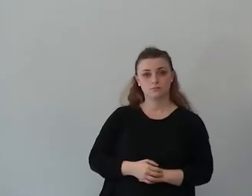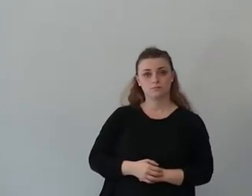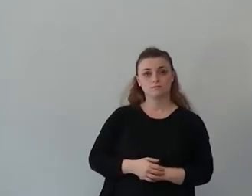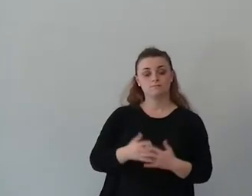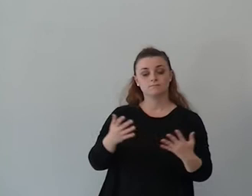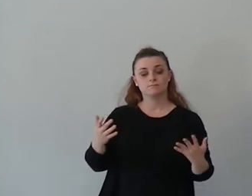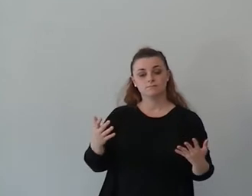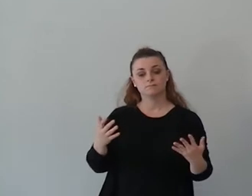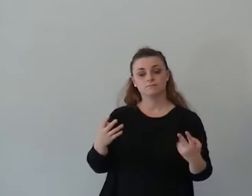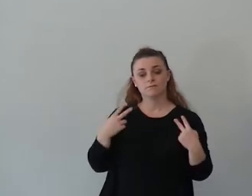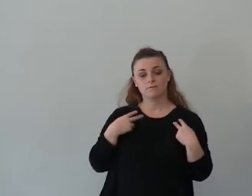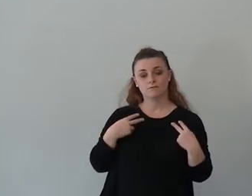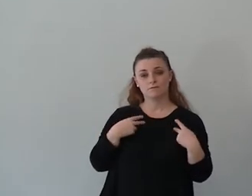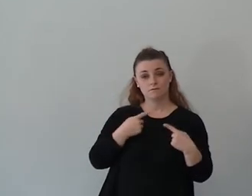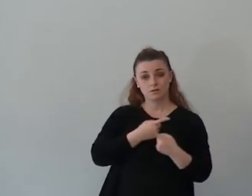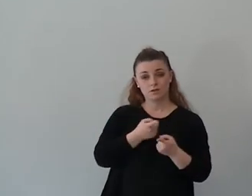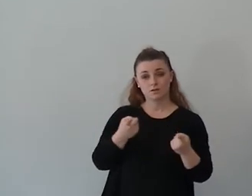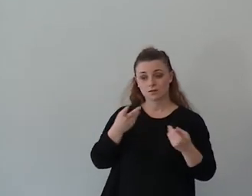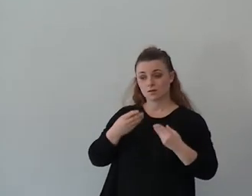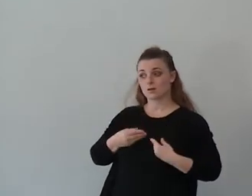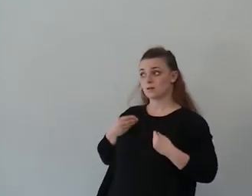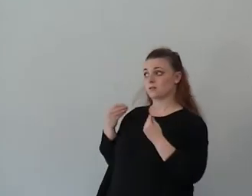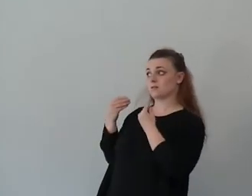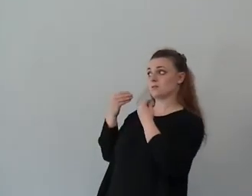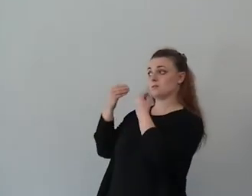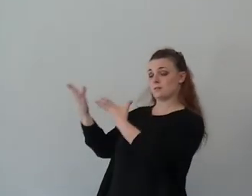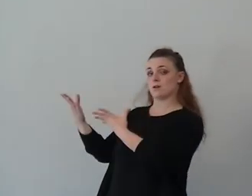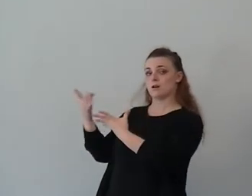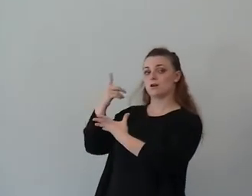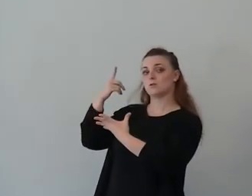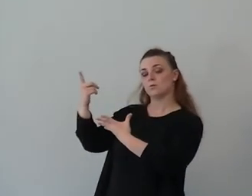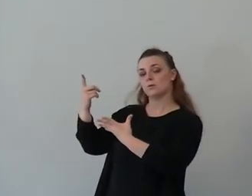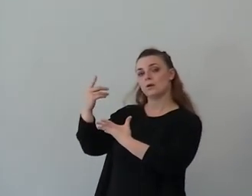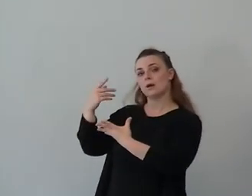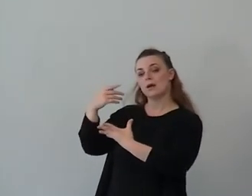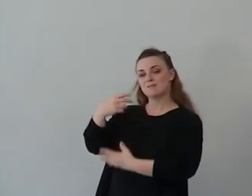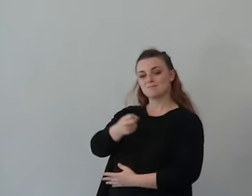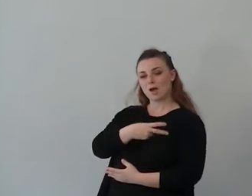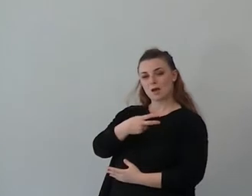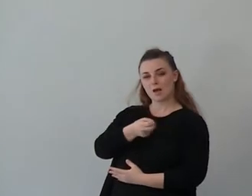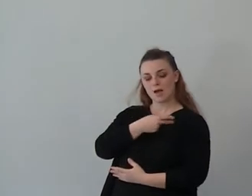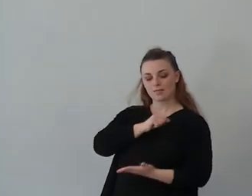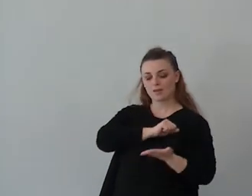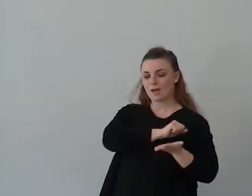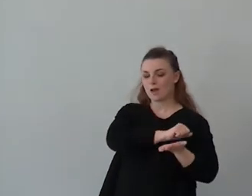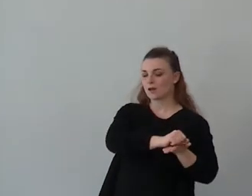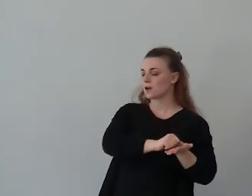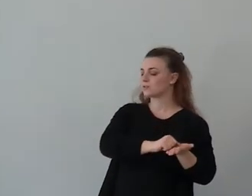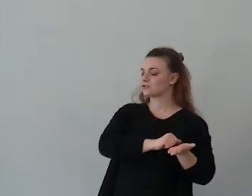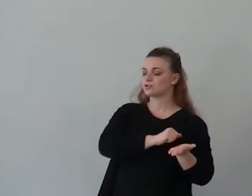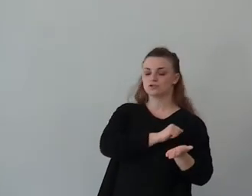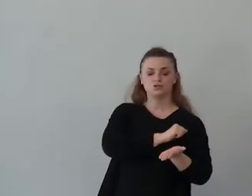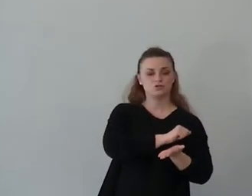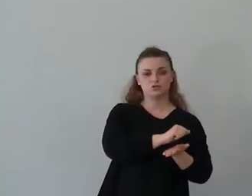a Lui, He will forgive you of your sins. Lui ti perdonerà i tuoi peccati. And then you can have your life in God's hands.